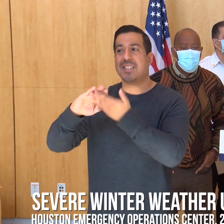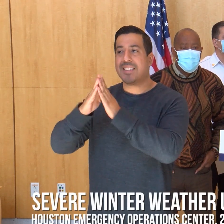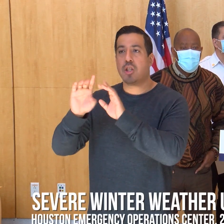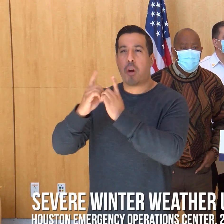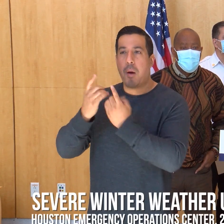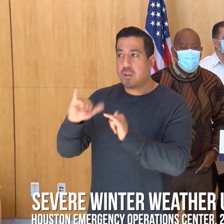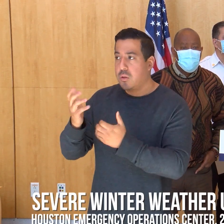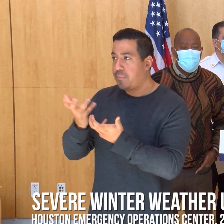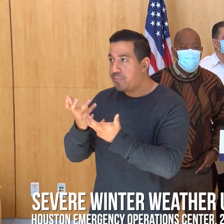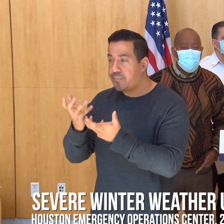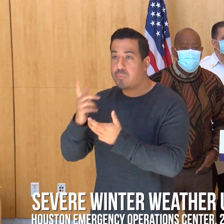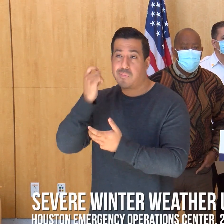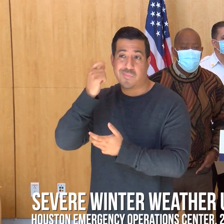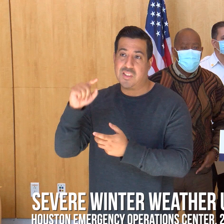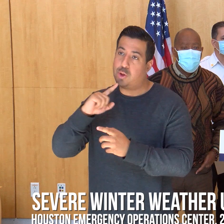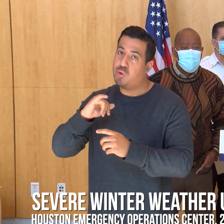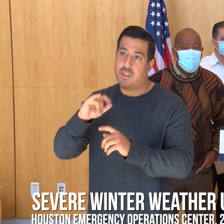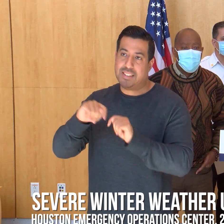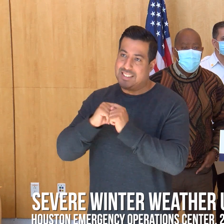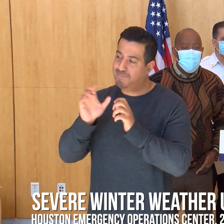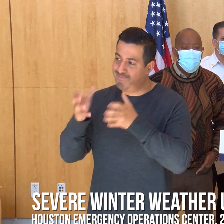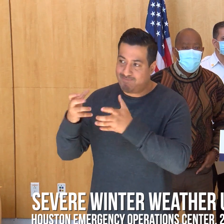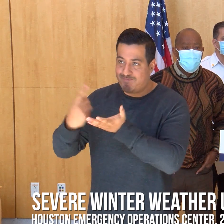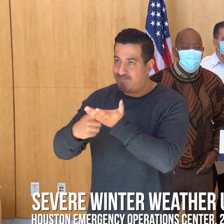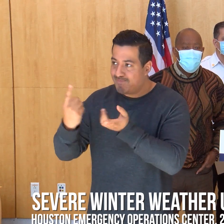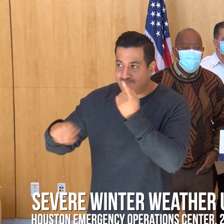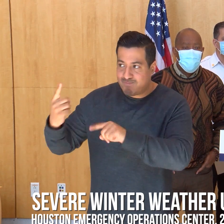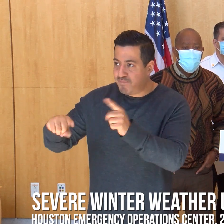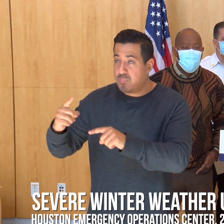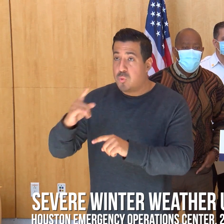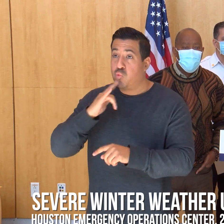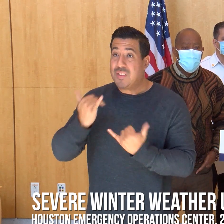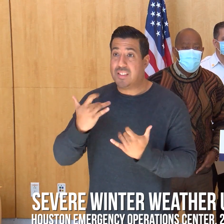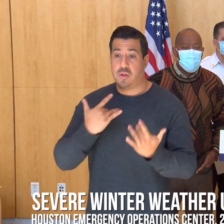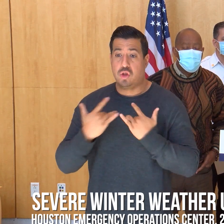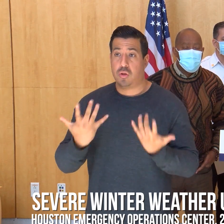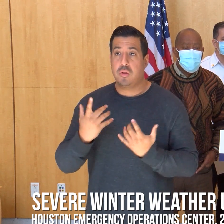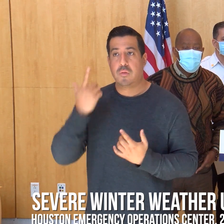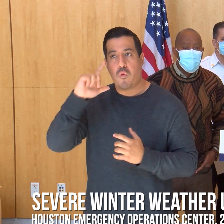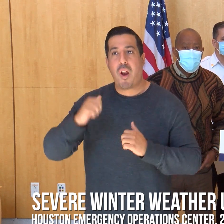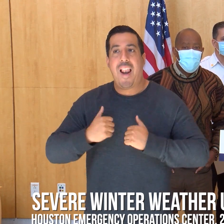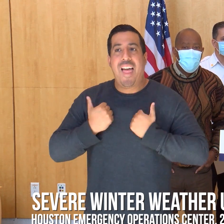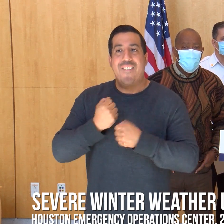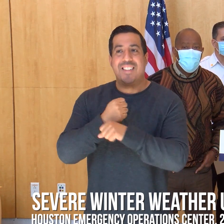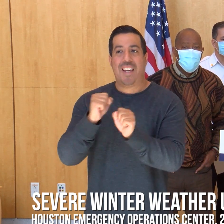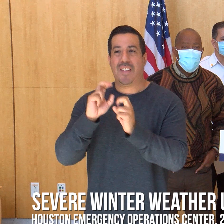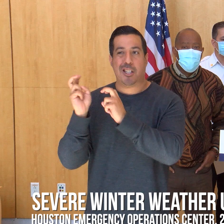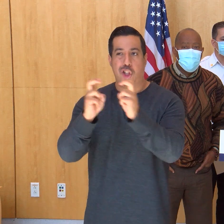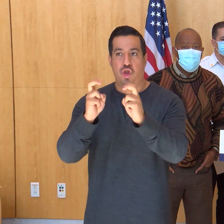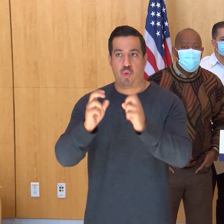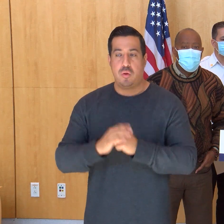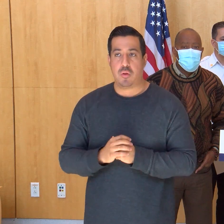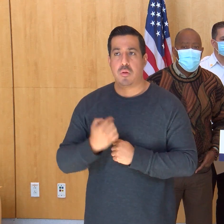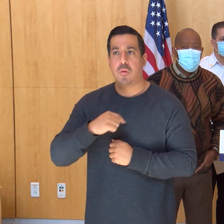departments. It's a team effort, like I said yesterday, and what we're mainly concerned about right now are life safety issues. We